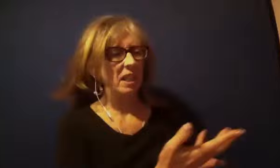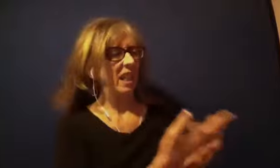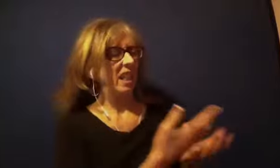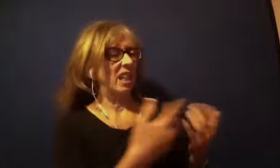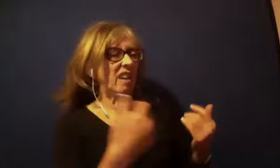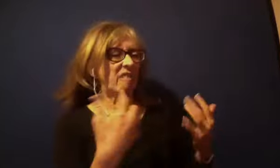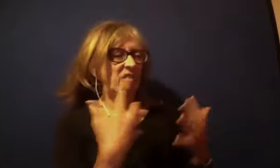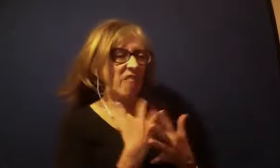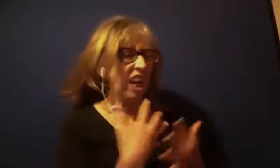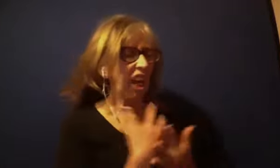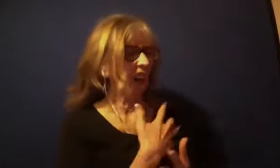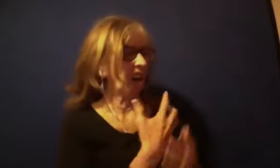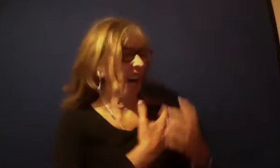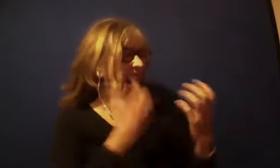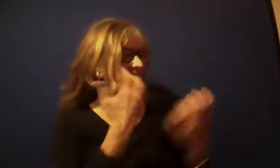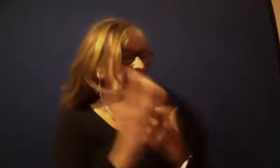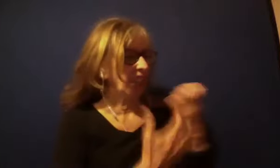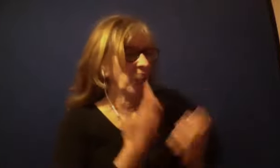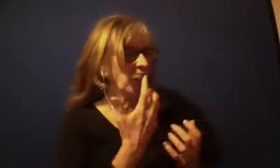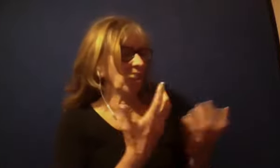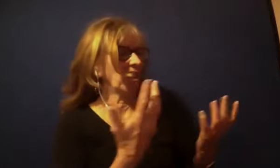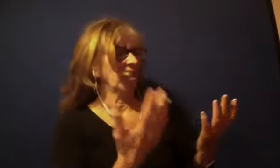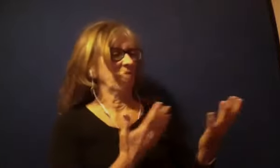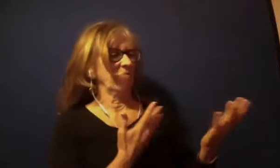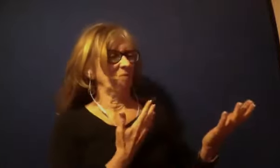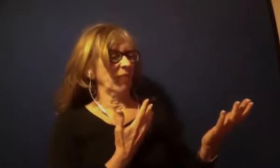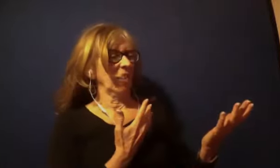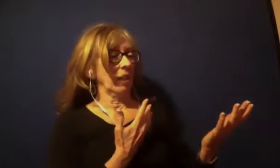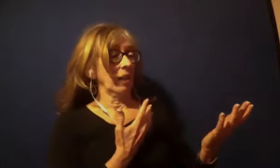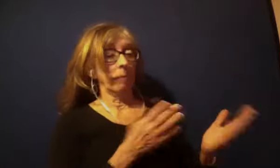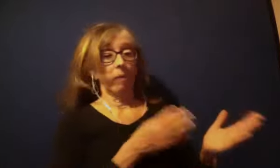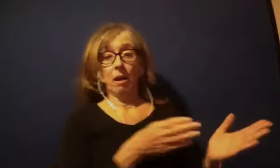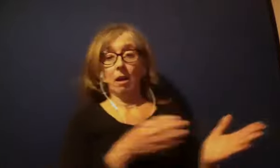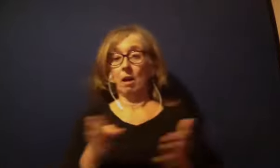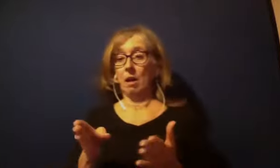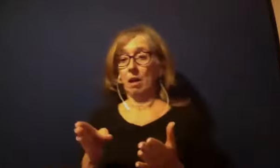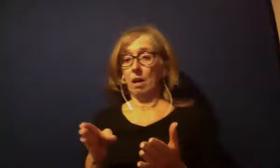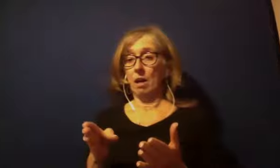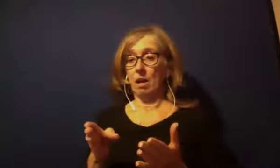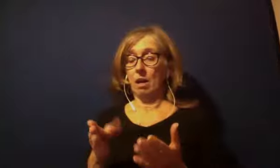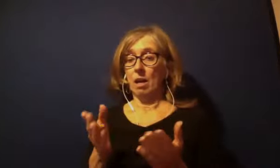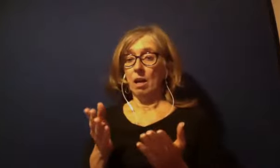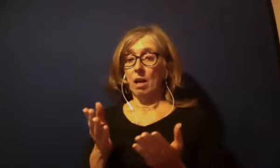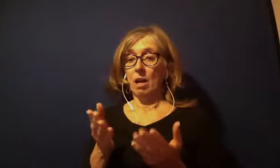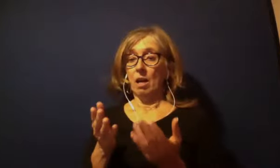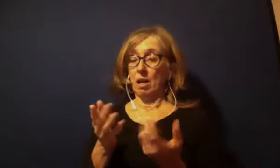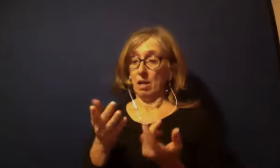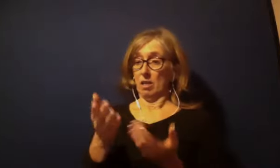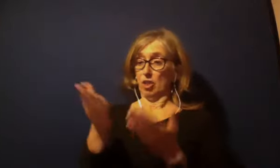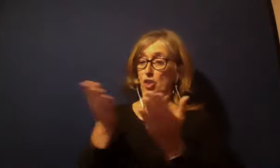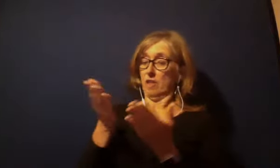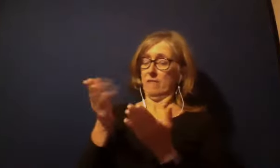was in fear and angry. And to have that turnaround and get that exposed to me through sponsorship, just